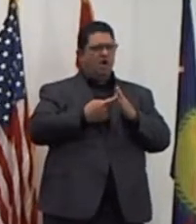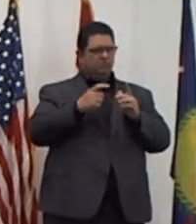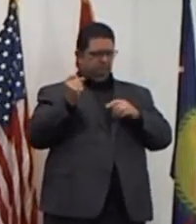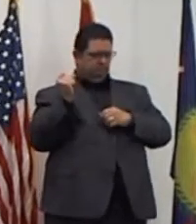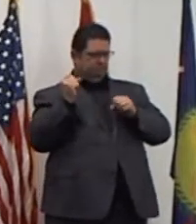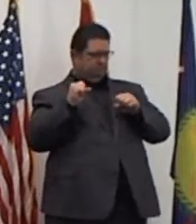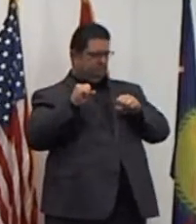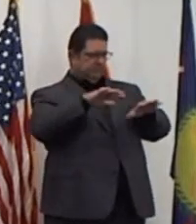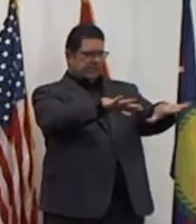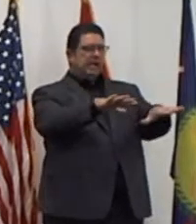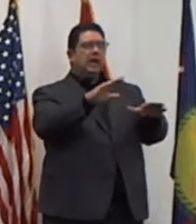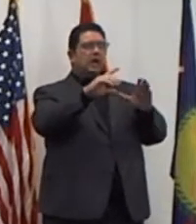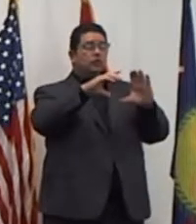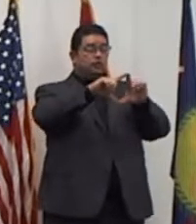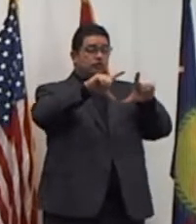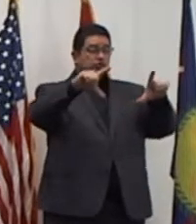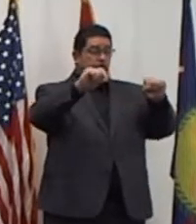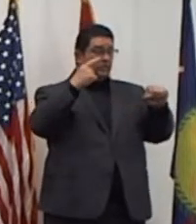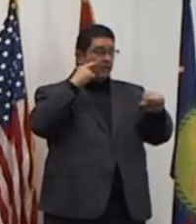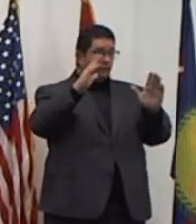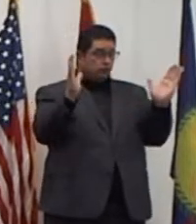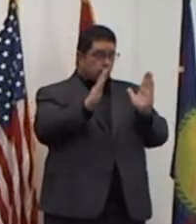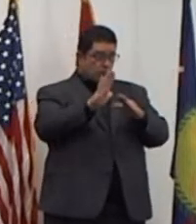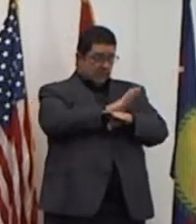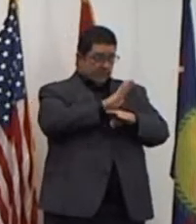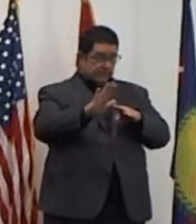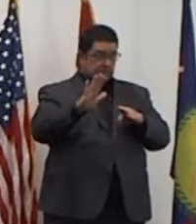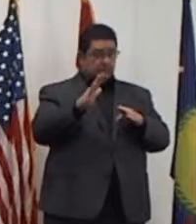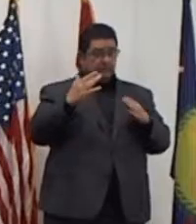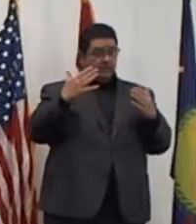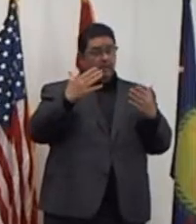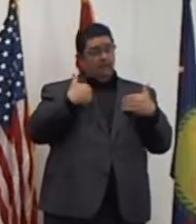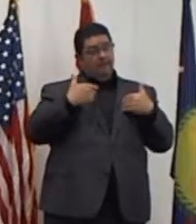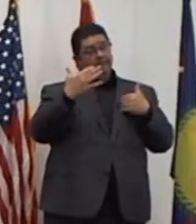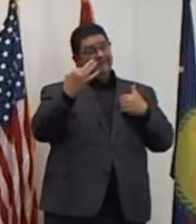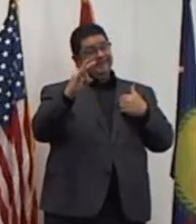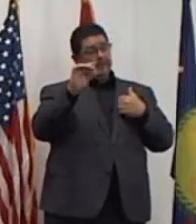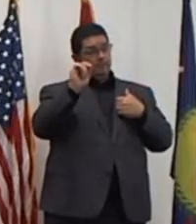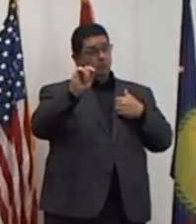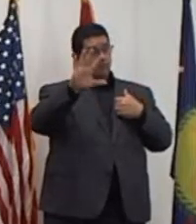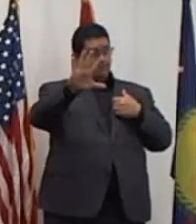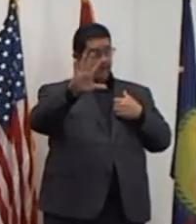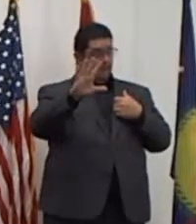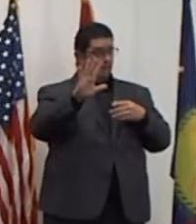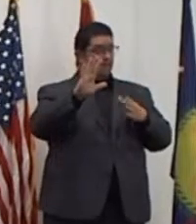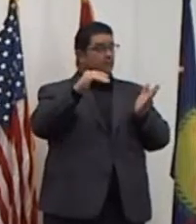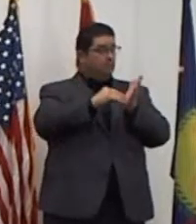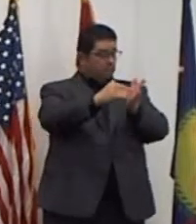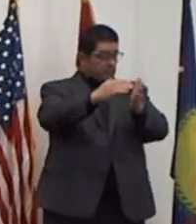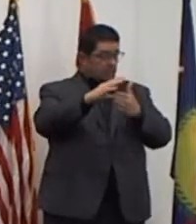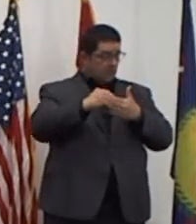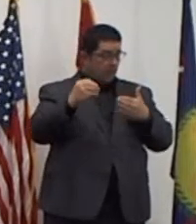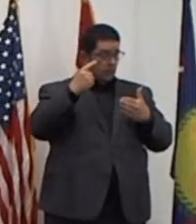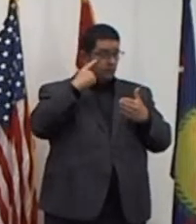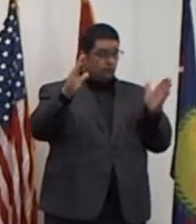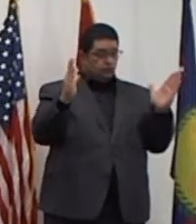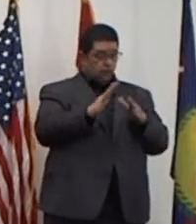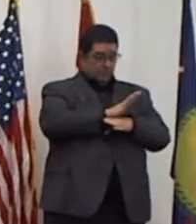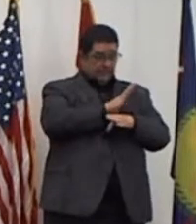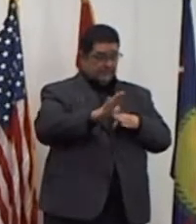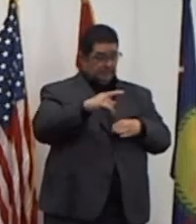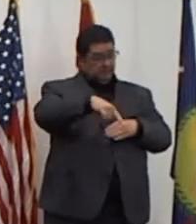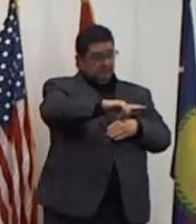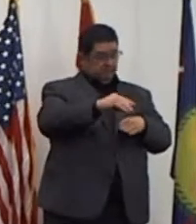businesses, and we have set aside $19.5 million to support our small businesses who have been hurt by this